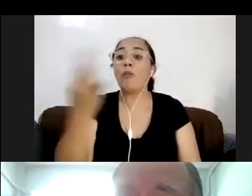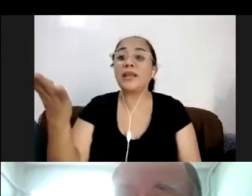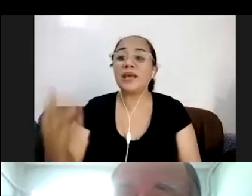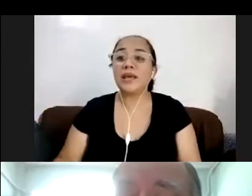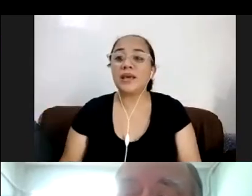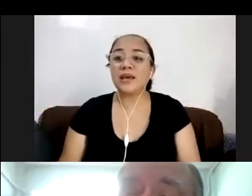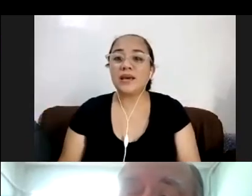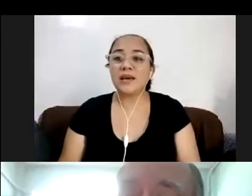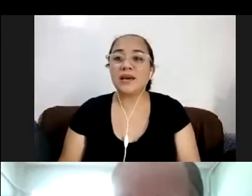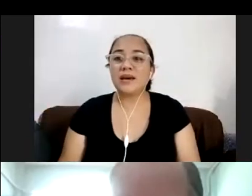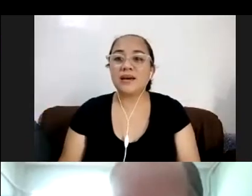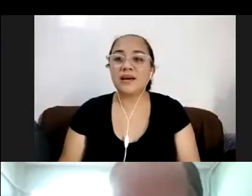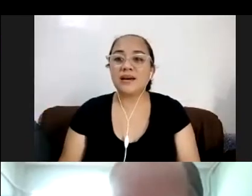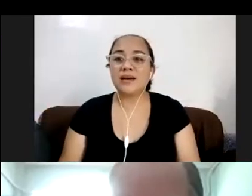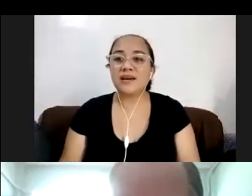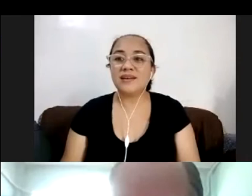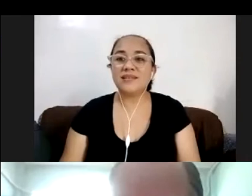You just got through telling me.